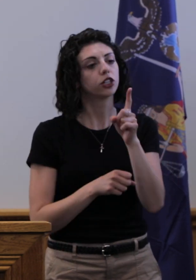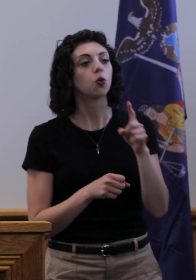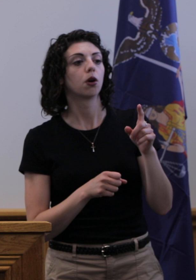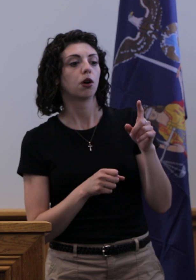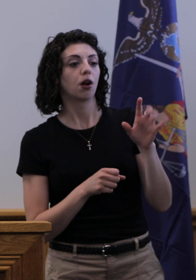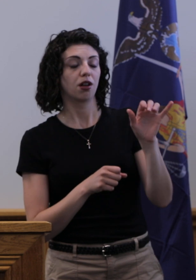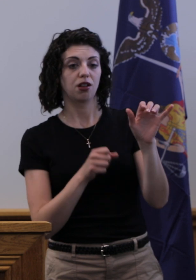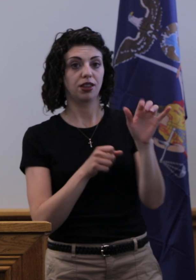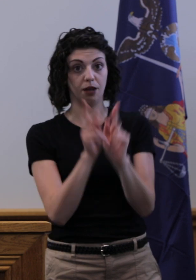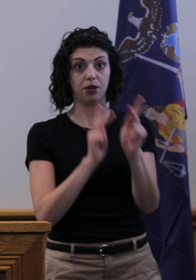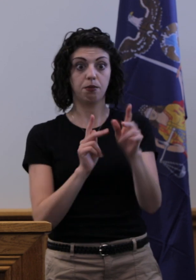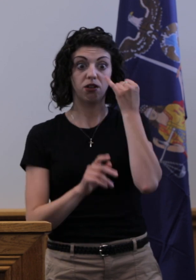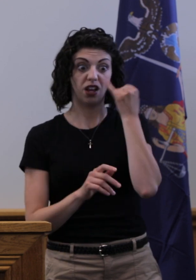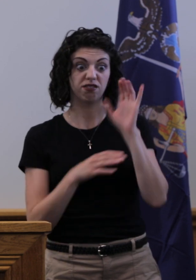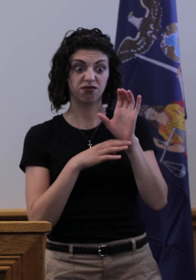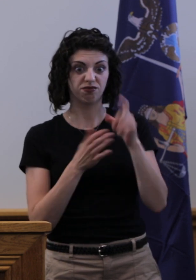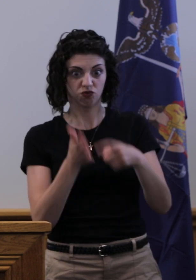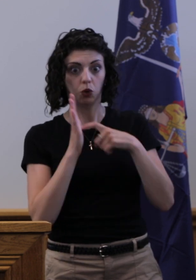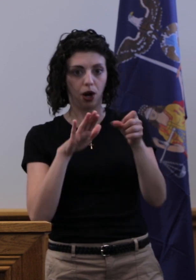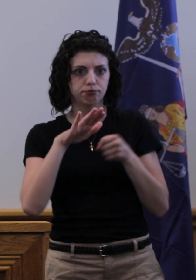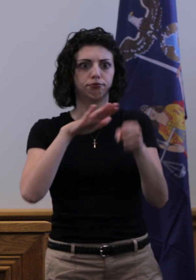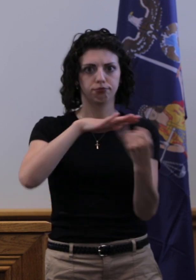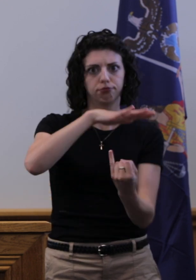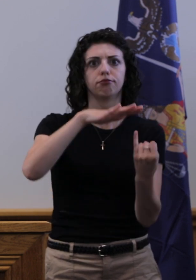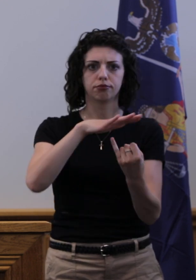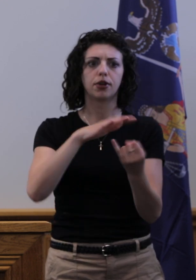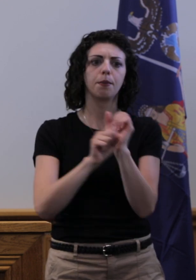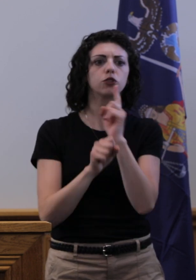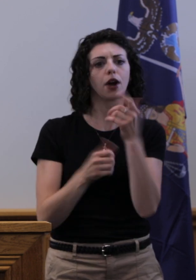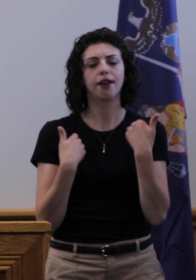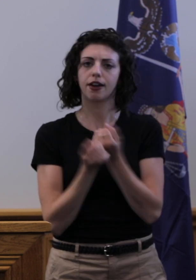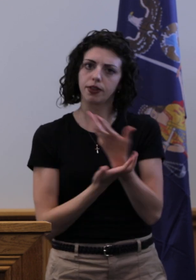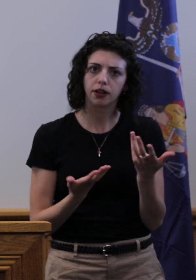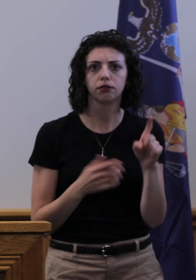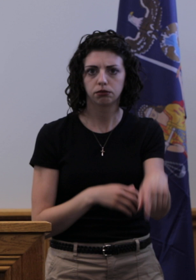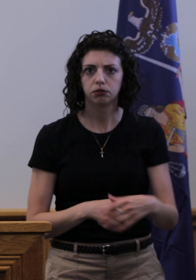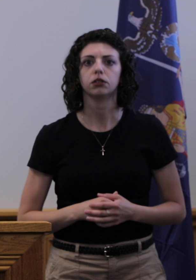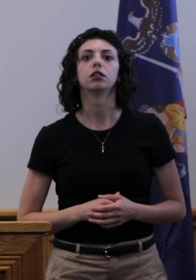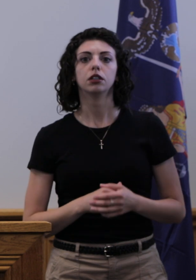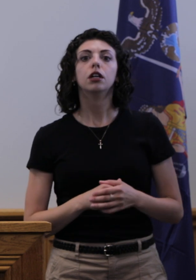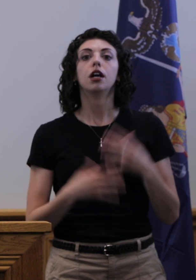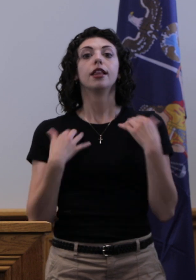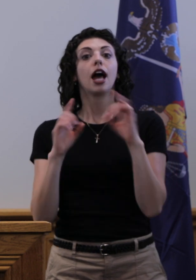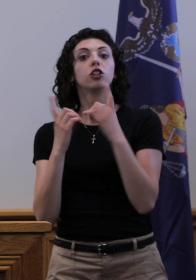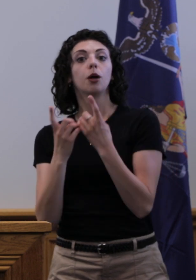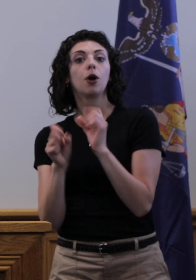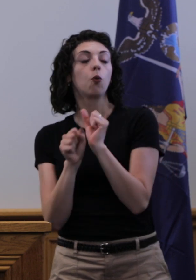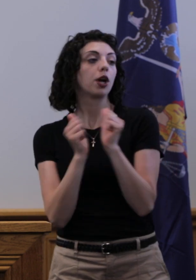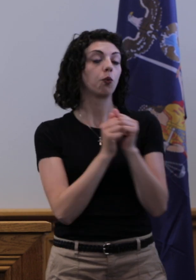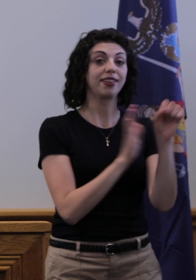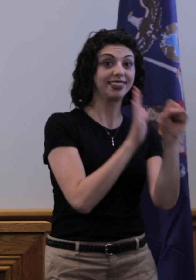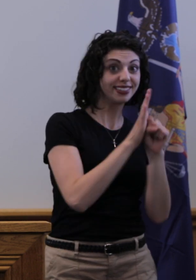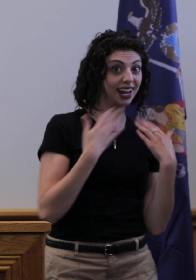placed in isolation or quarantine are being met. After this cluster was identified, the Health Department worked with the State Health Department and